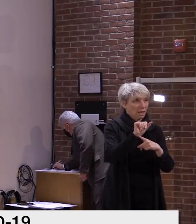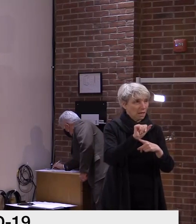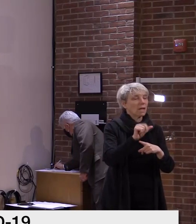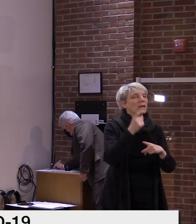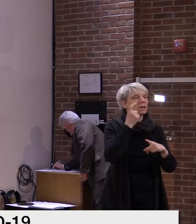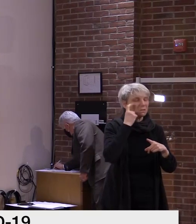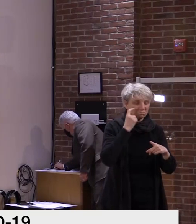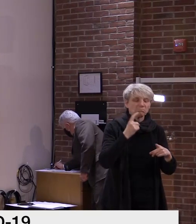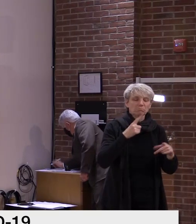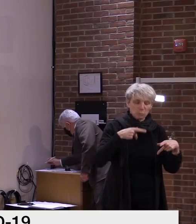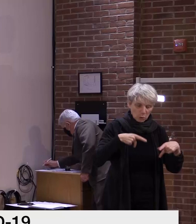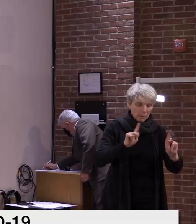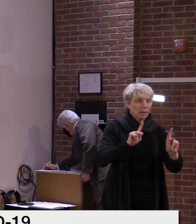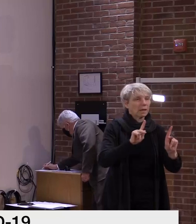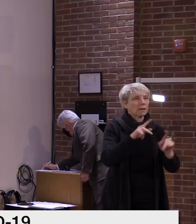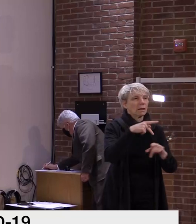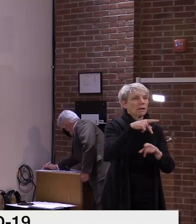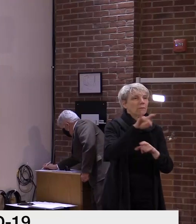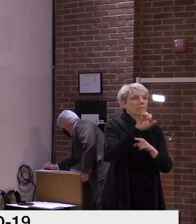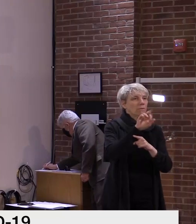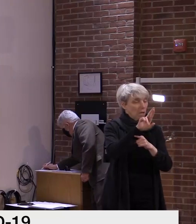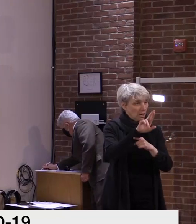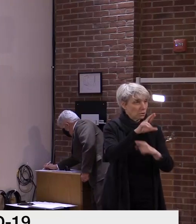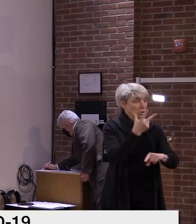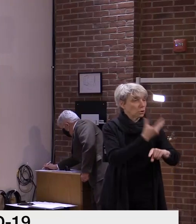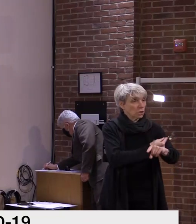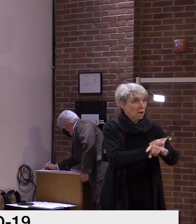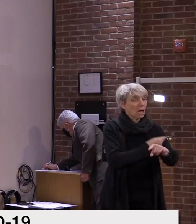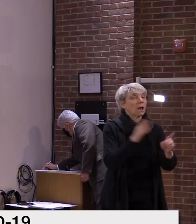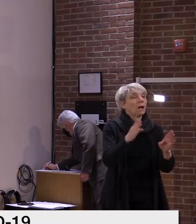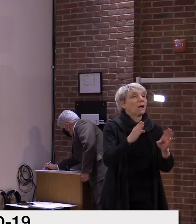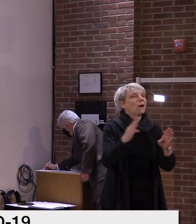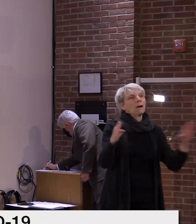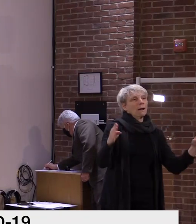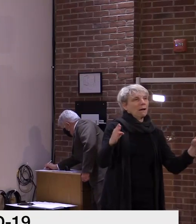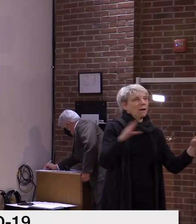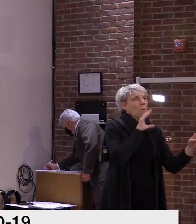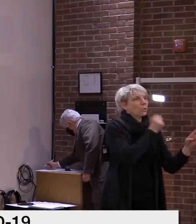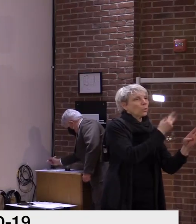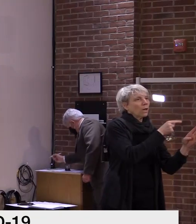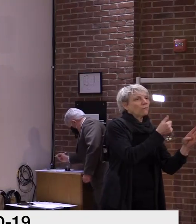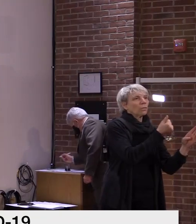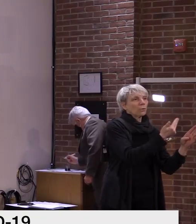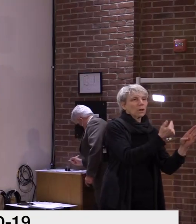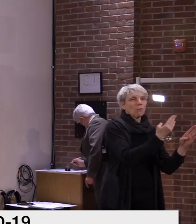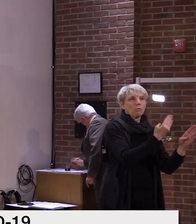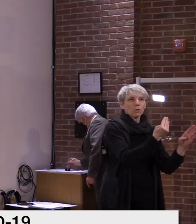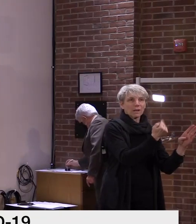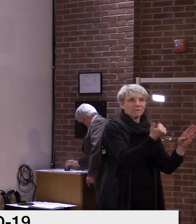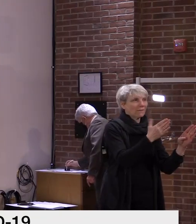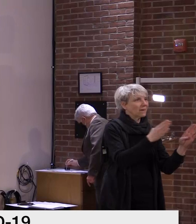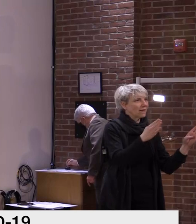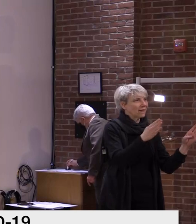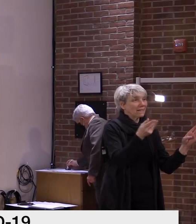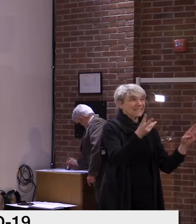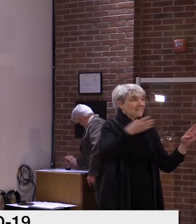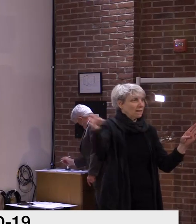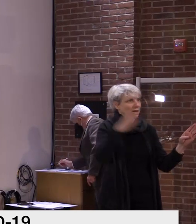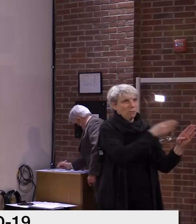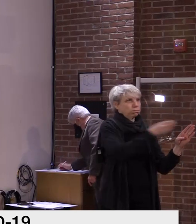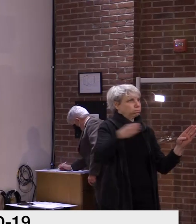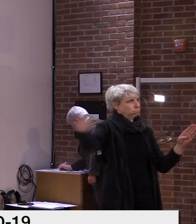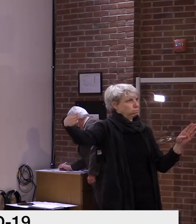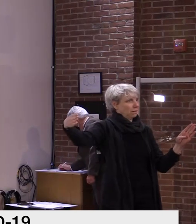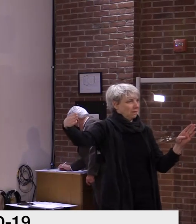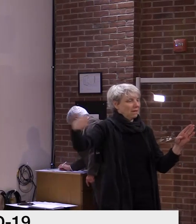use authorization for the Pfizer vaccine to 12 to 15-year-olds. The FDA's action was informed by